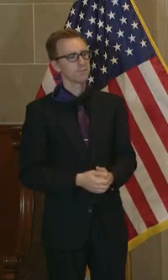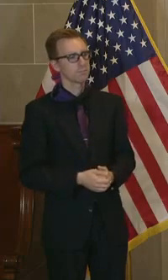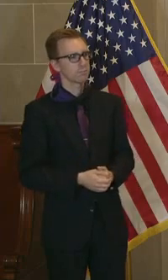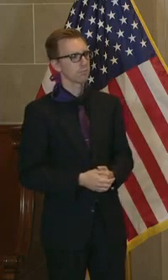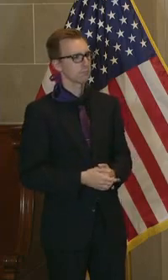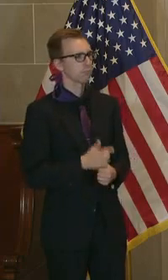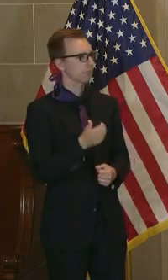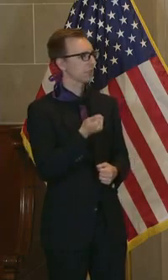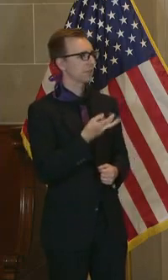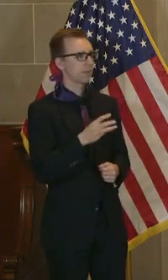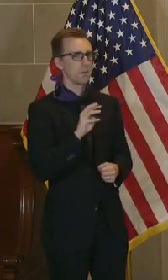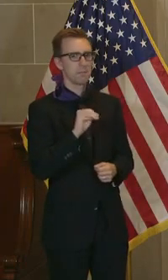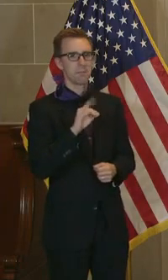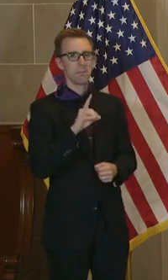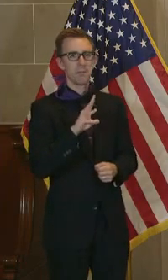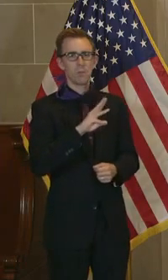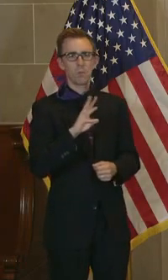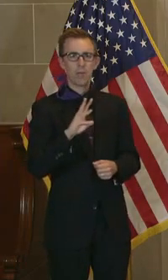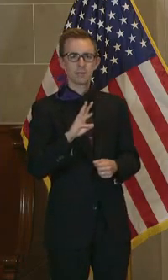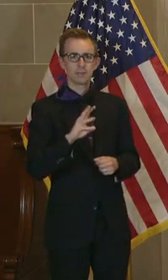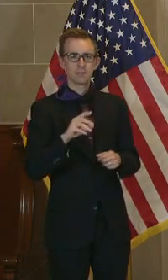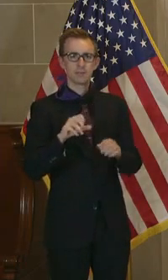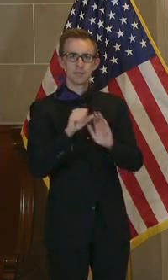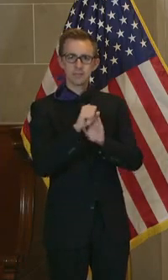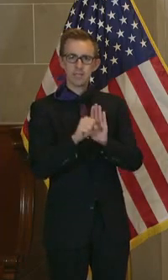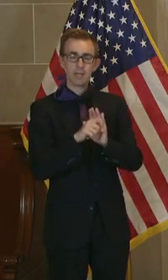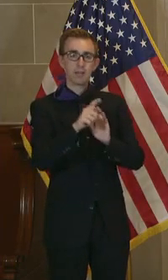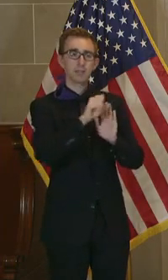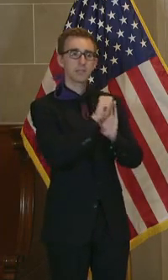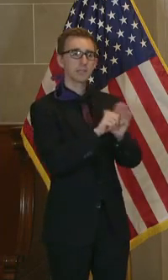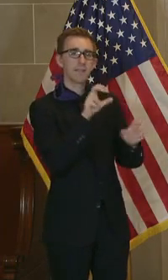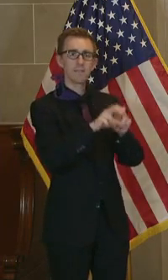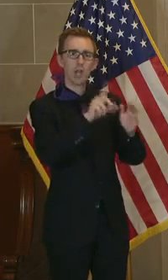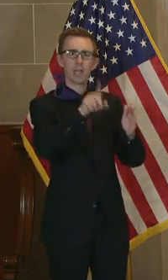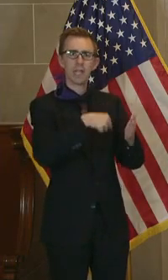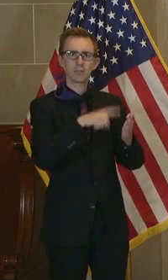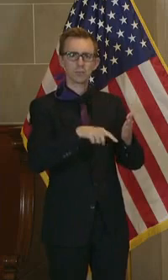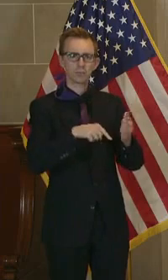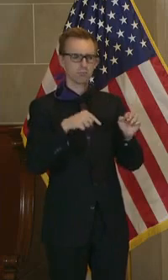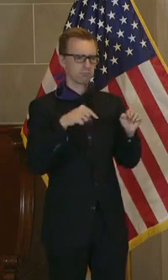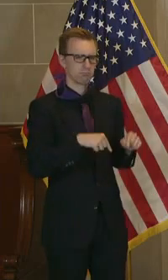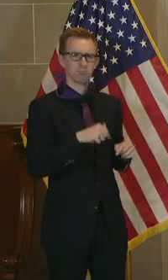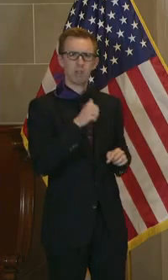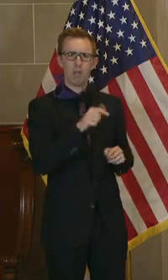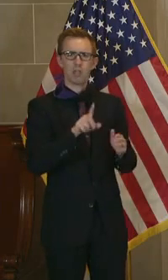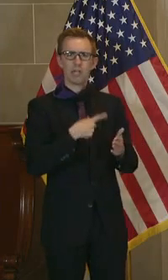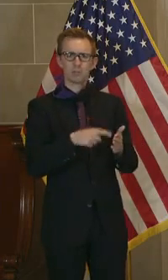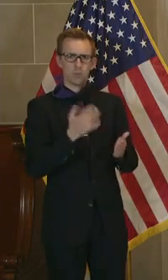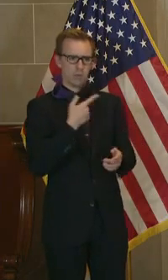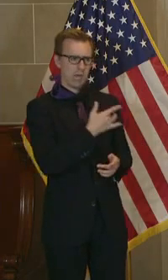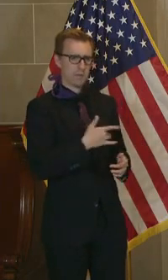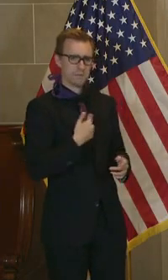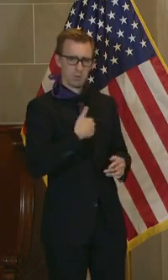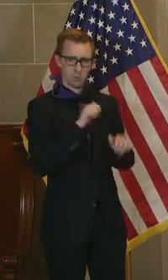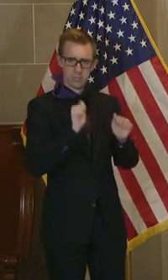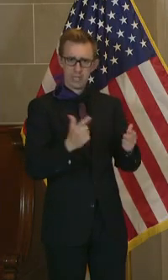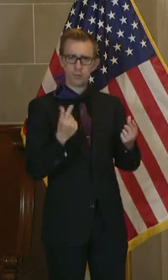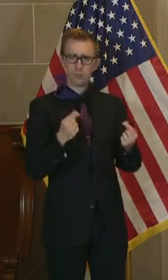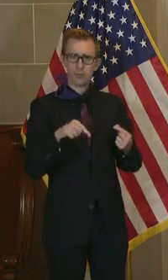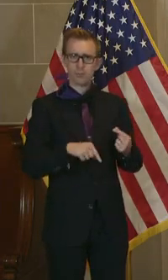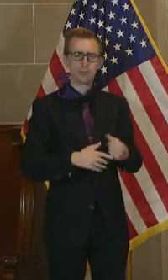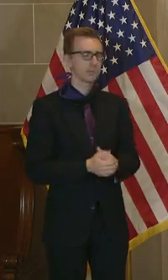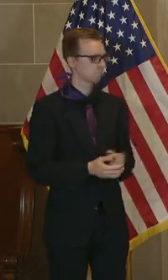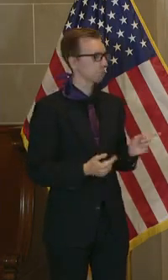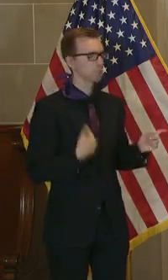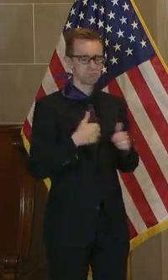Many Midwestern states have canceled their state fairs. What makes you think that Missouri can do this safely? Well, it's based off of the